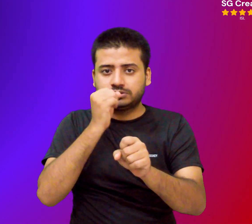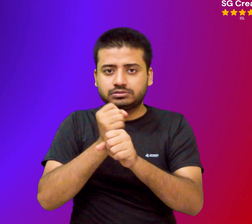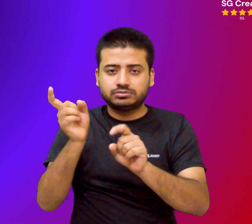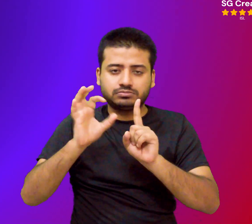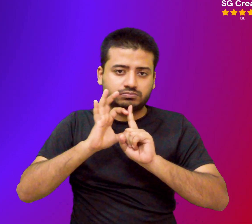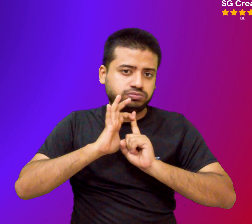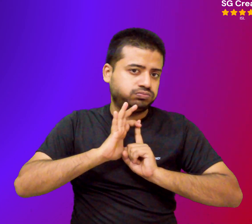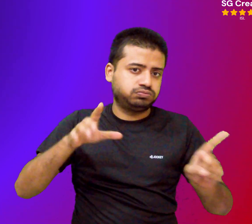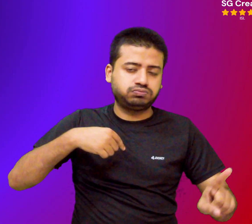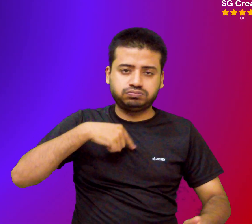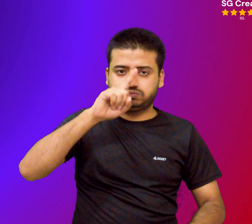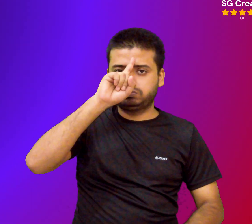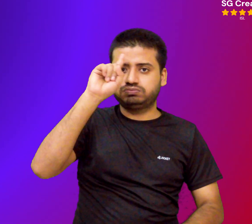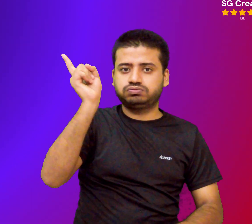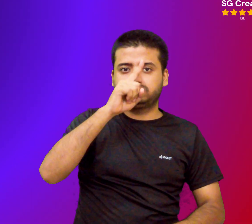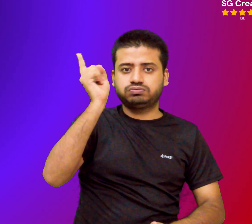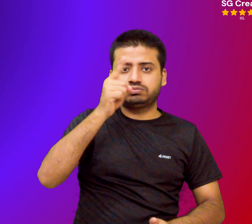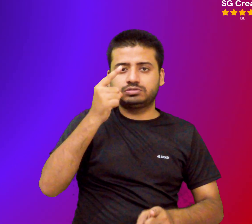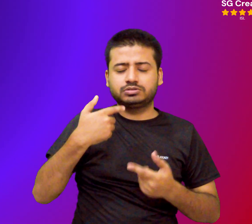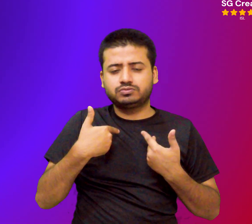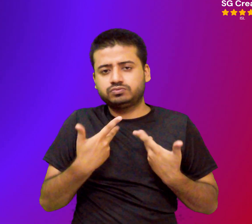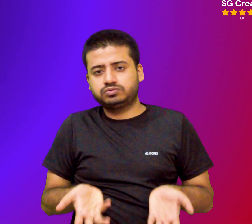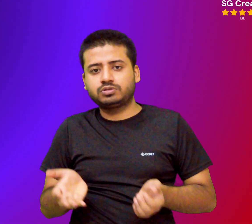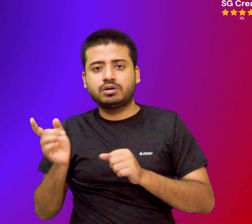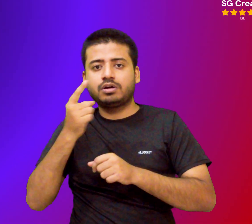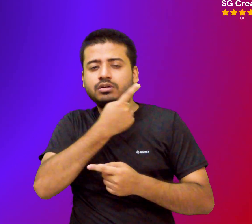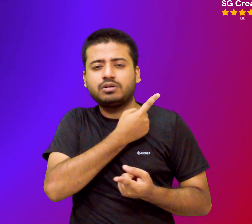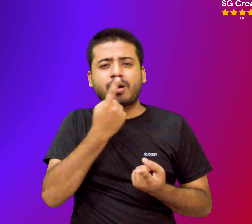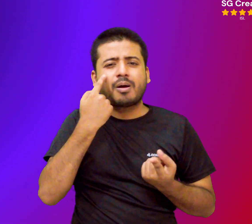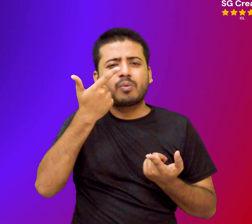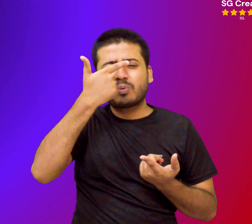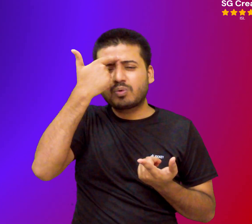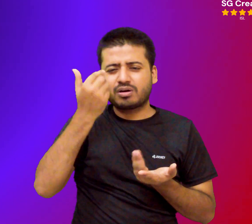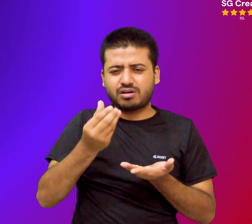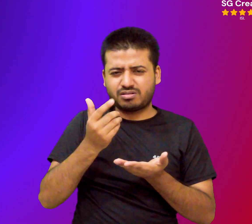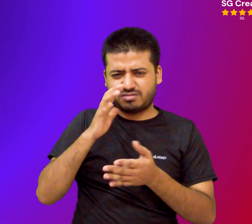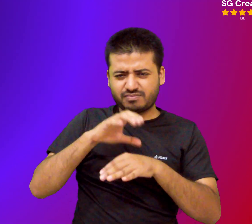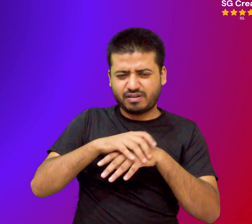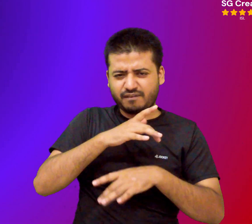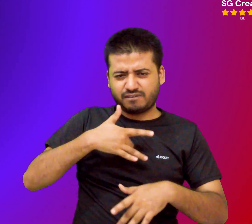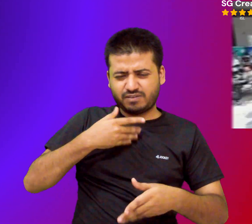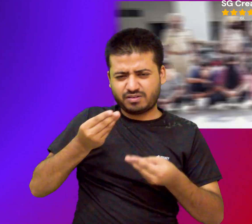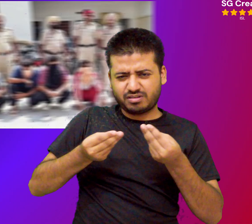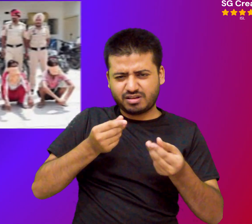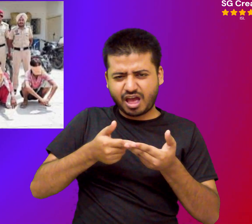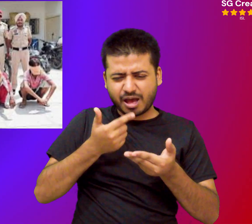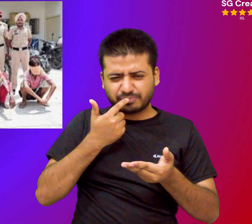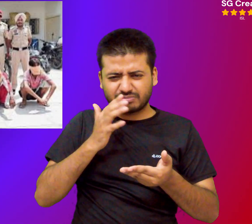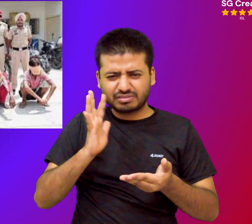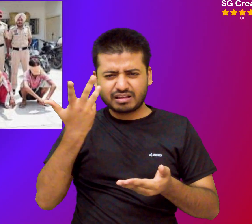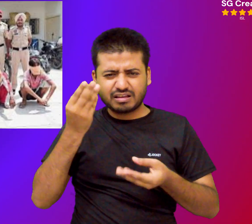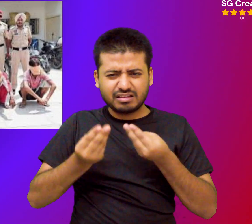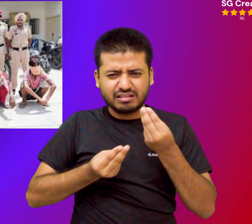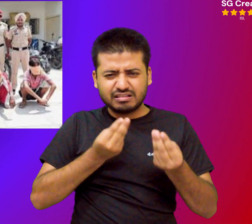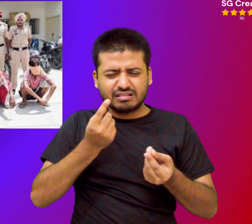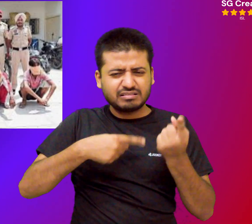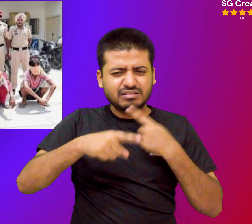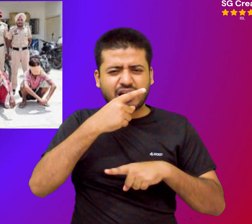preparation, reused cooking oil and a crusher machine. The severed head was sent for testing to determine if it was used in the